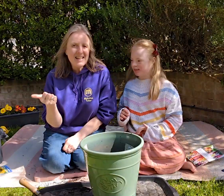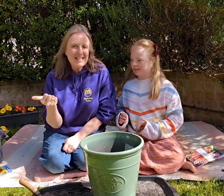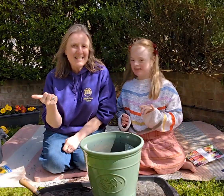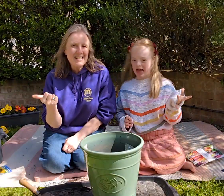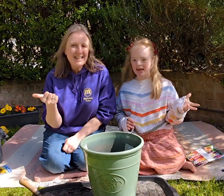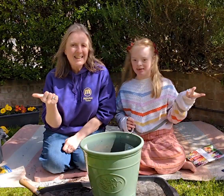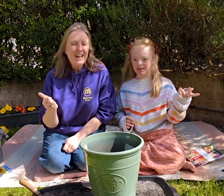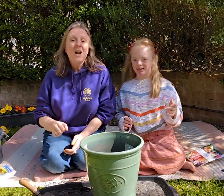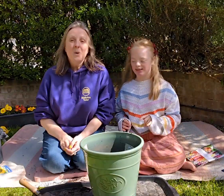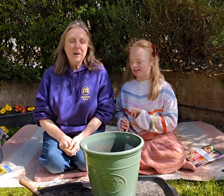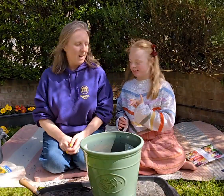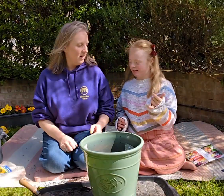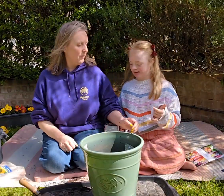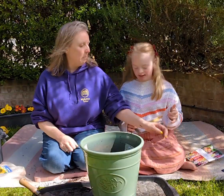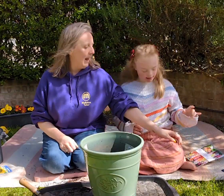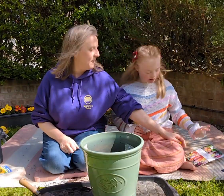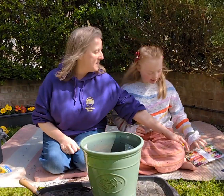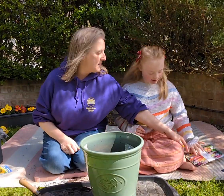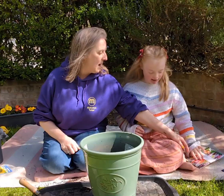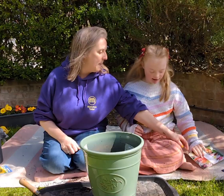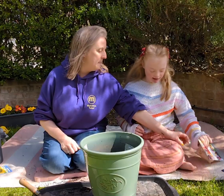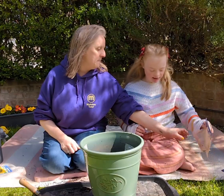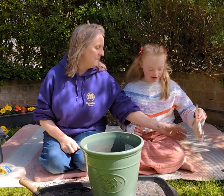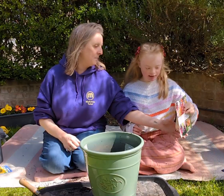Next, we're going to plant some